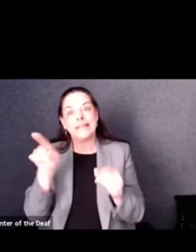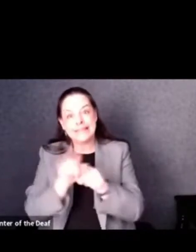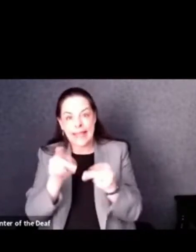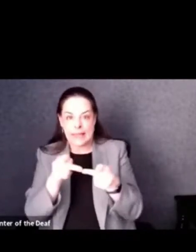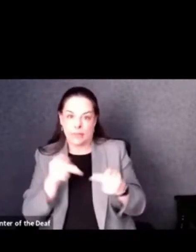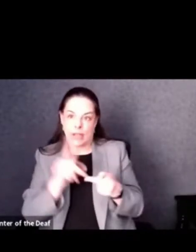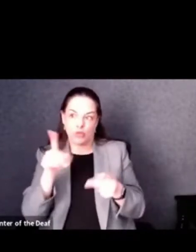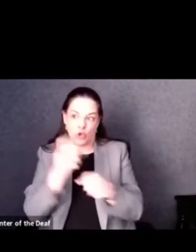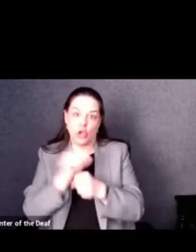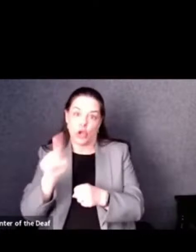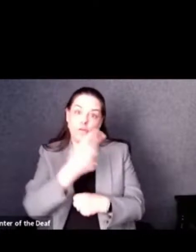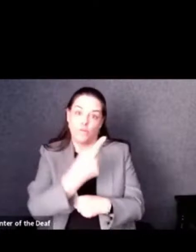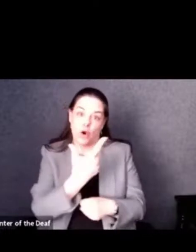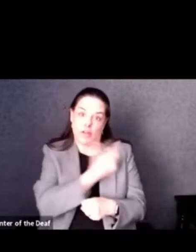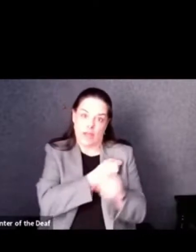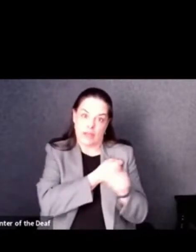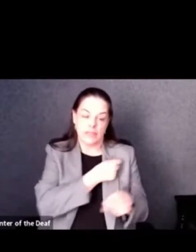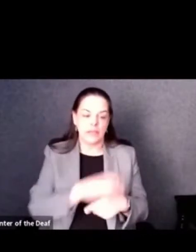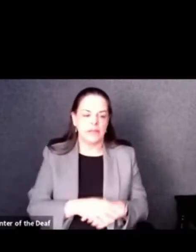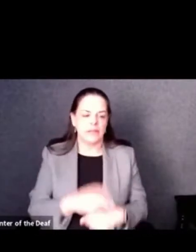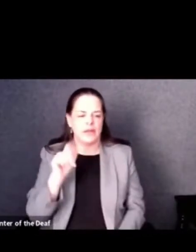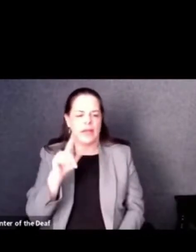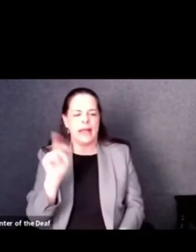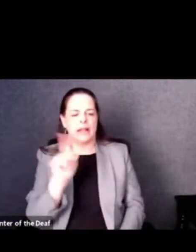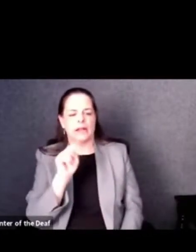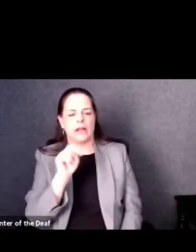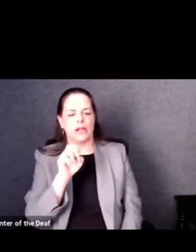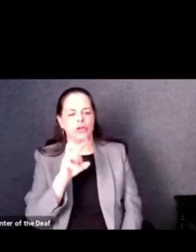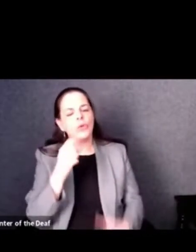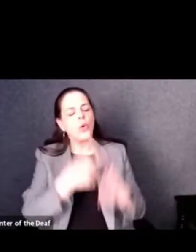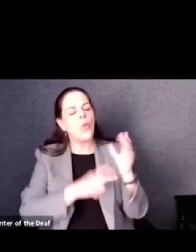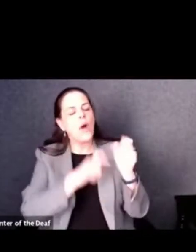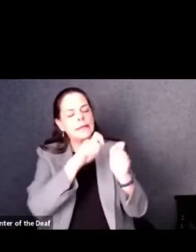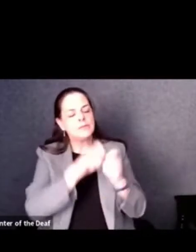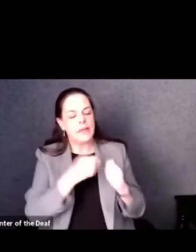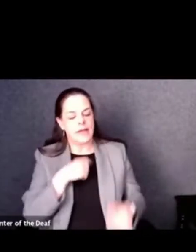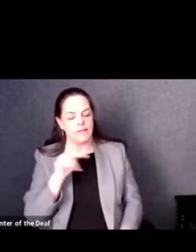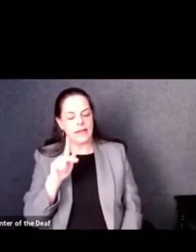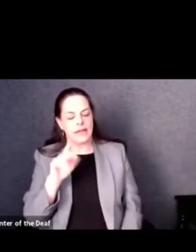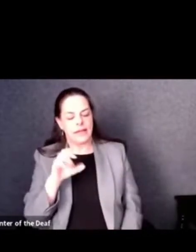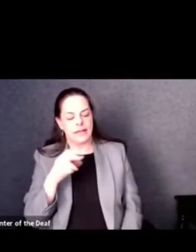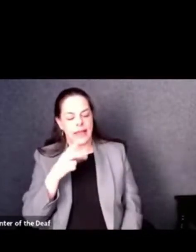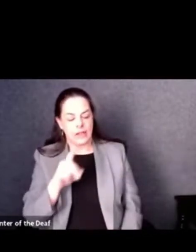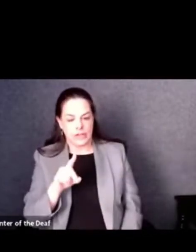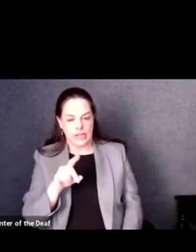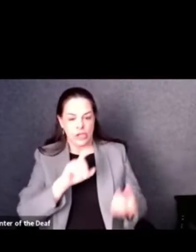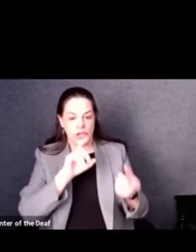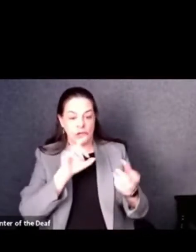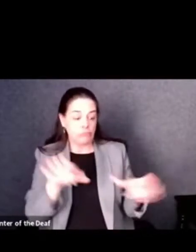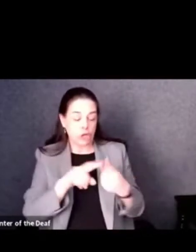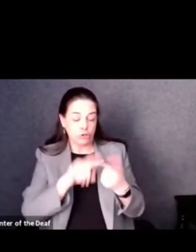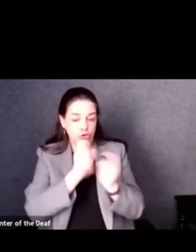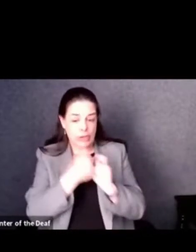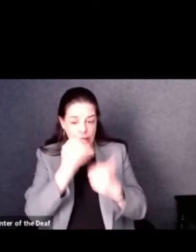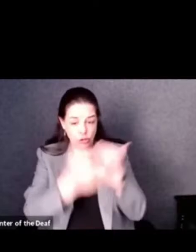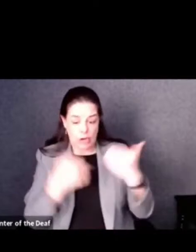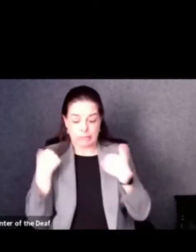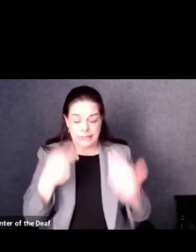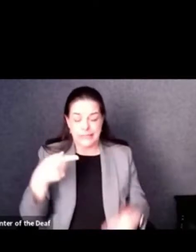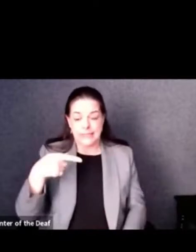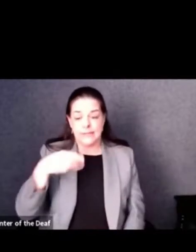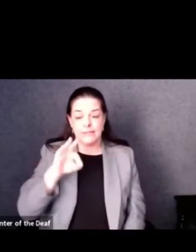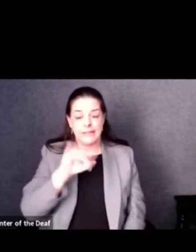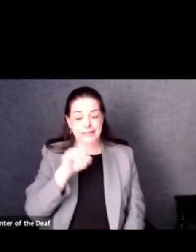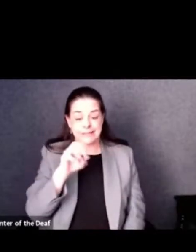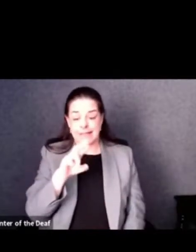vaccine. Allie with Knox News asking what specifically has KCHD done to change its processes since the Pfizer vaccines